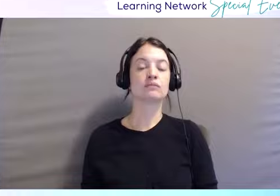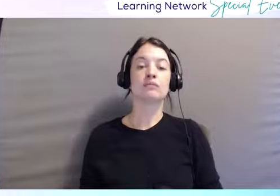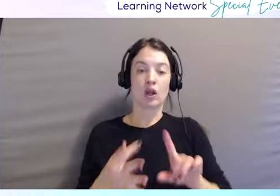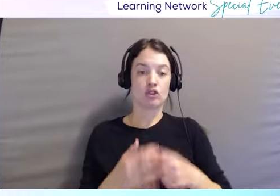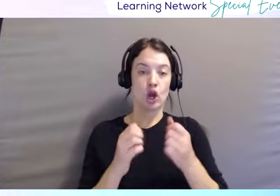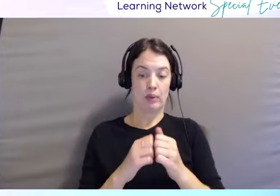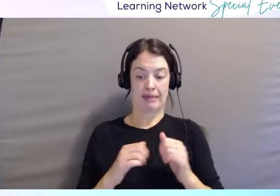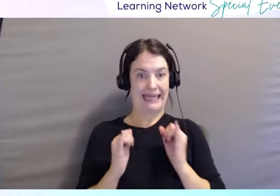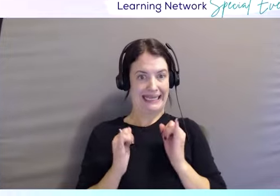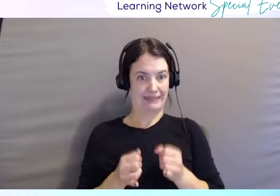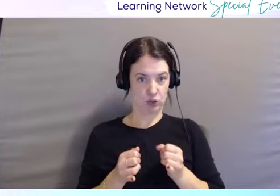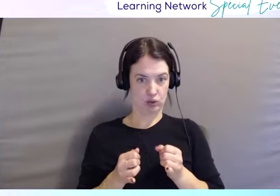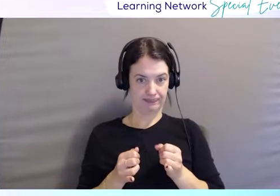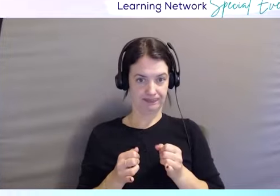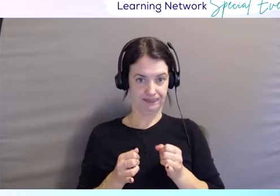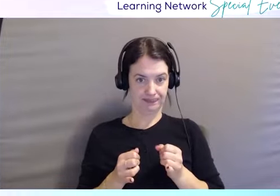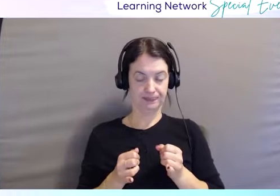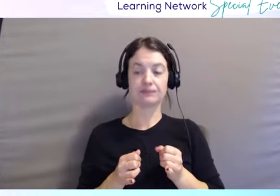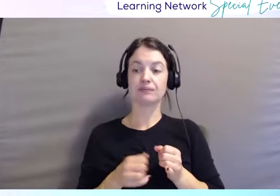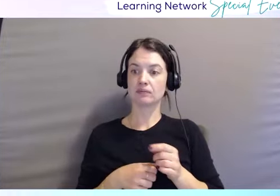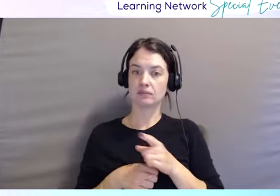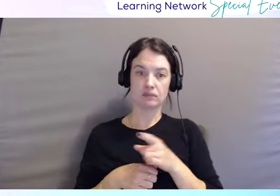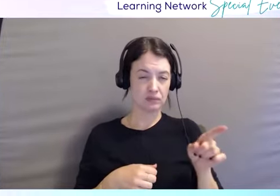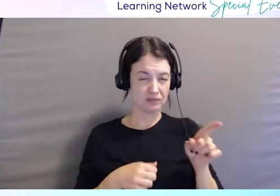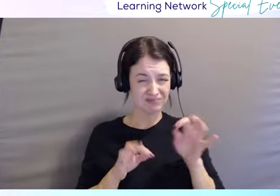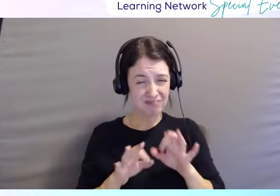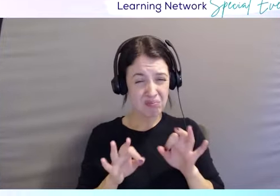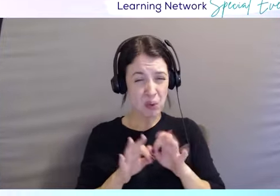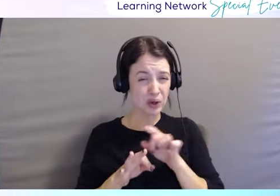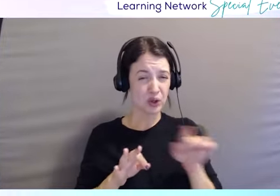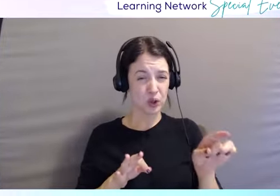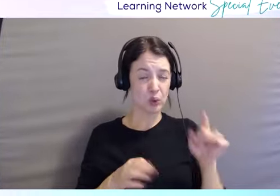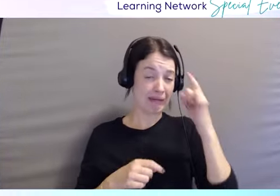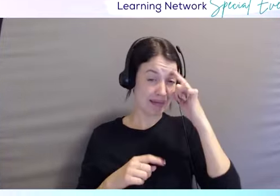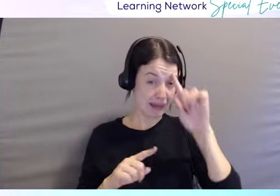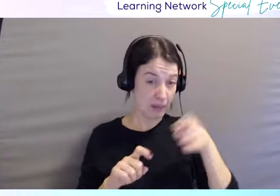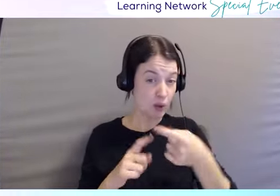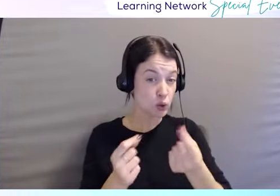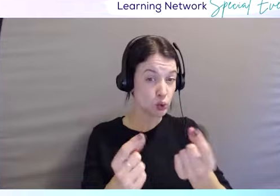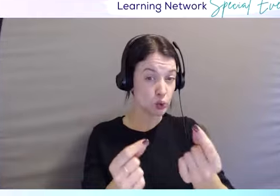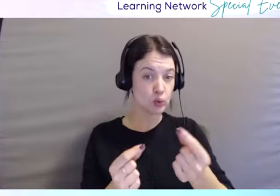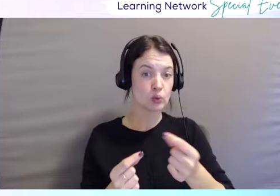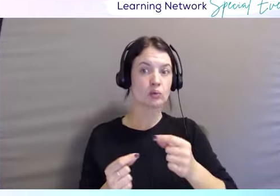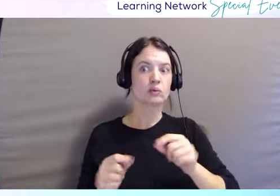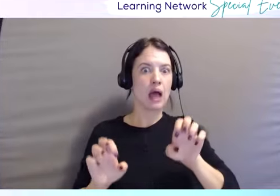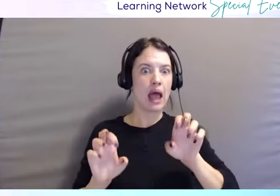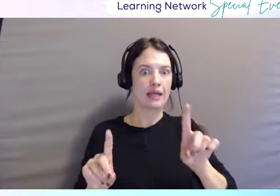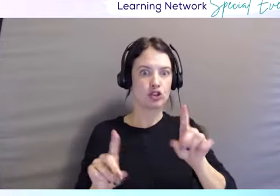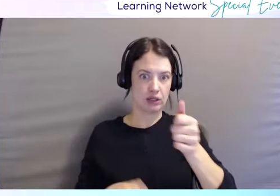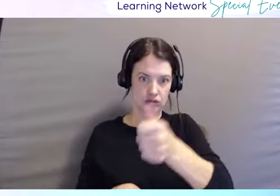of the most significant things that you can think about and do is, first of all, inform yourselves, if you're not, about the variety of substances